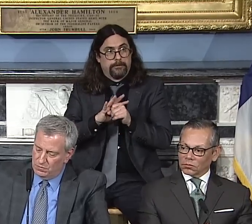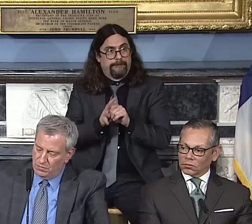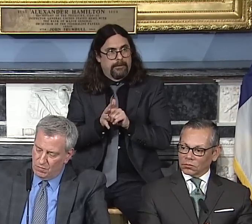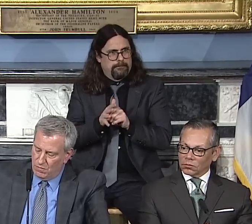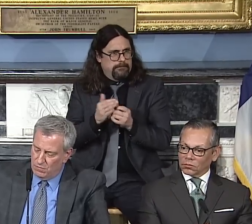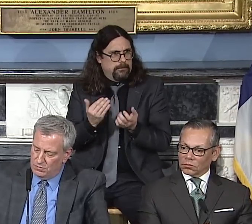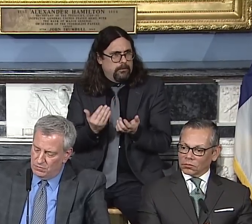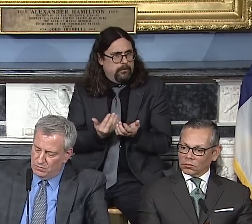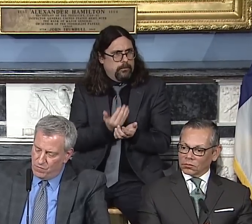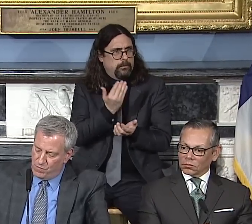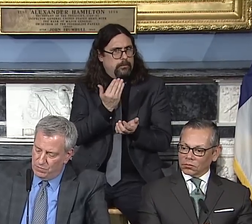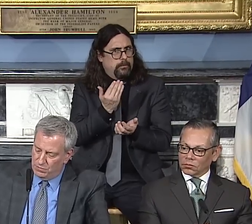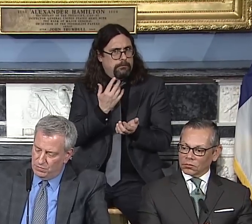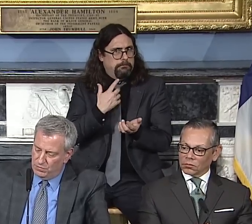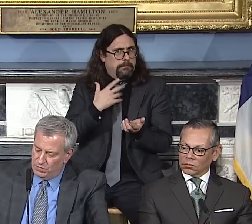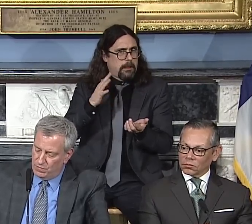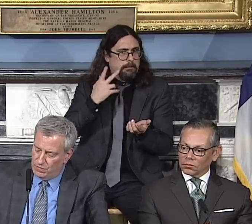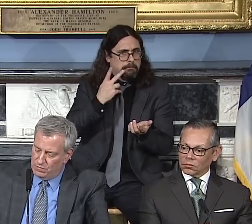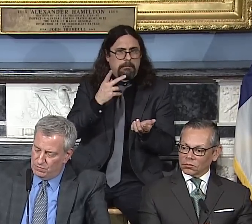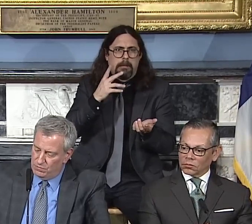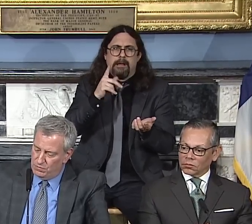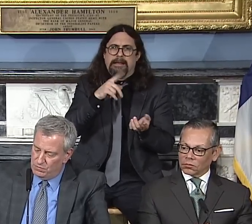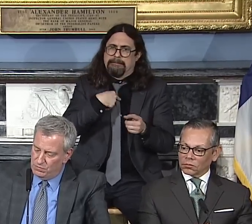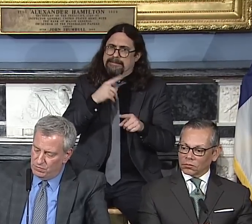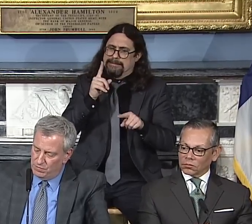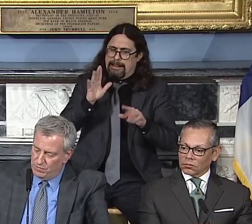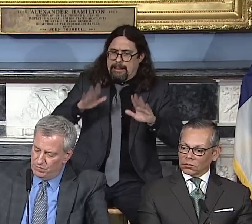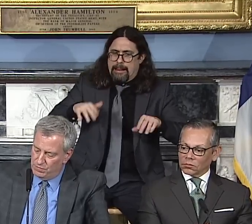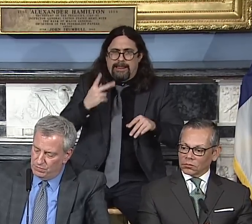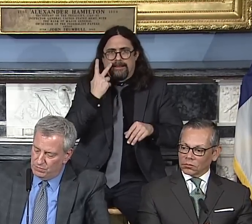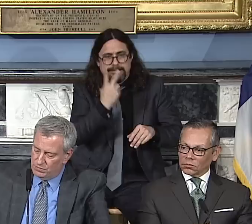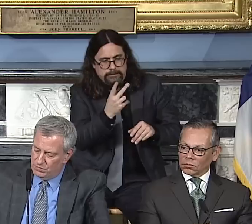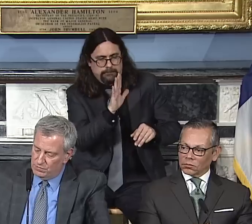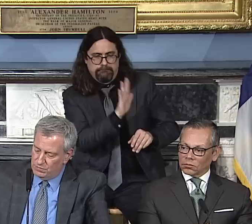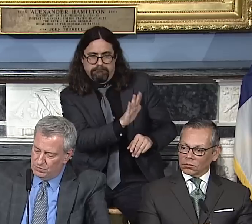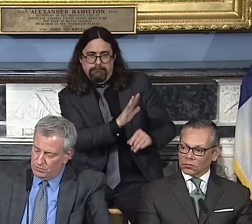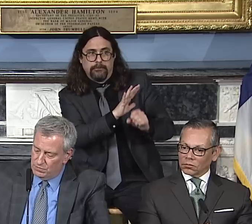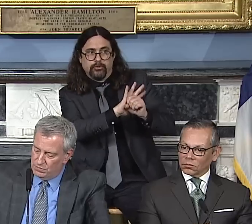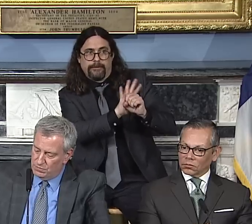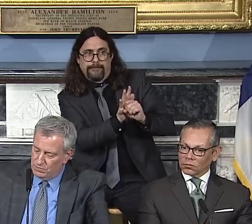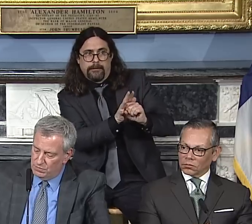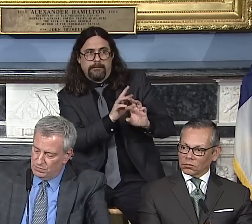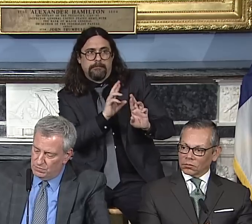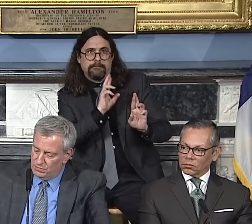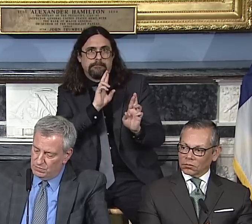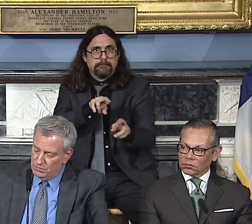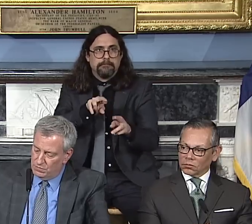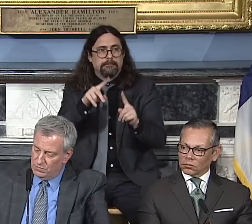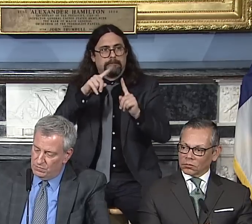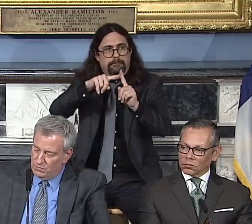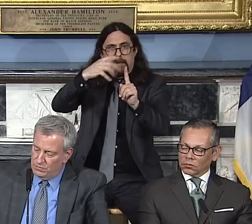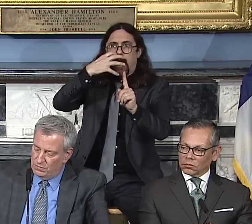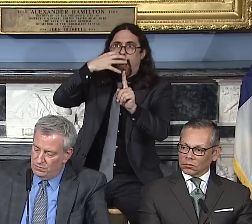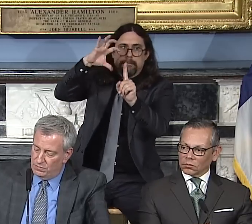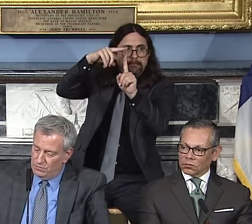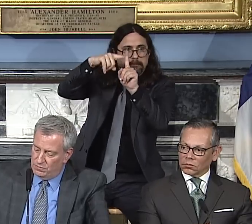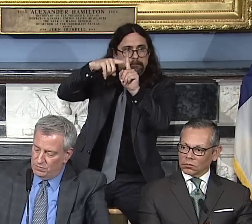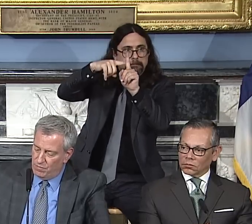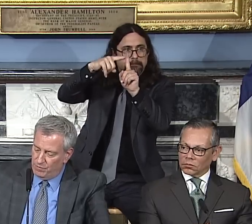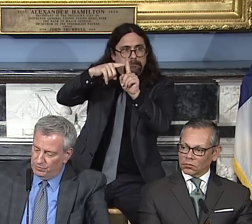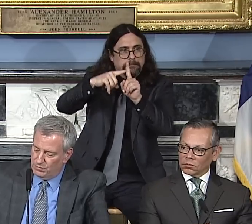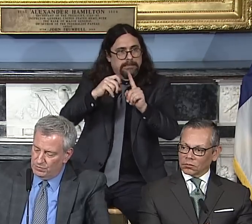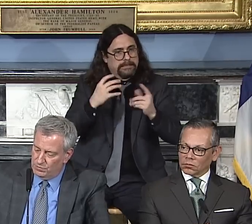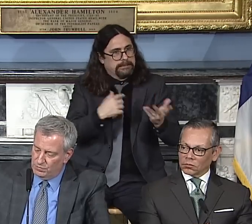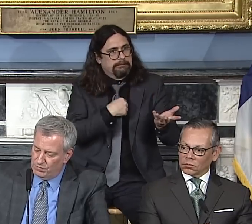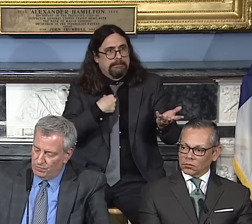it. I should really say seasonal changes, not ambient temperatures, because that might mean something different. So there's